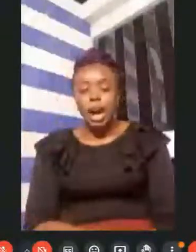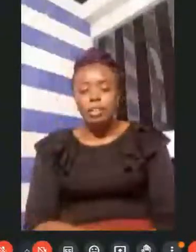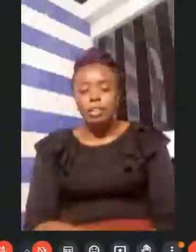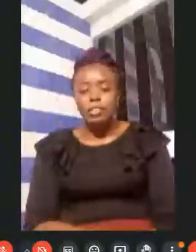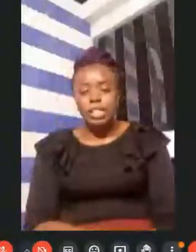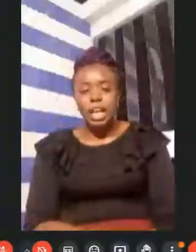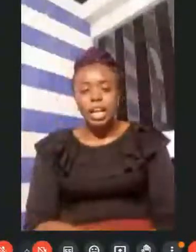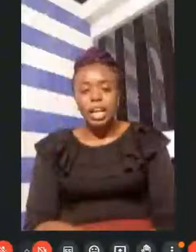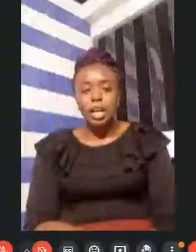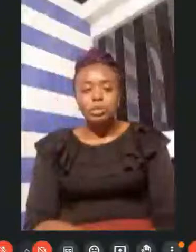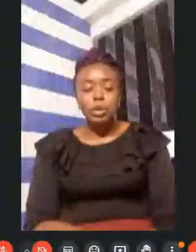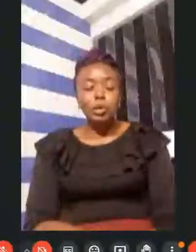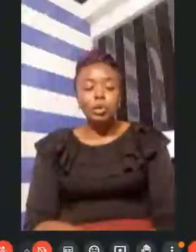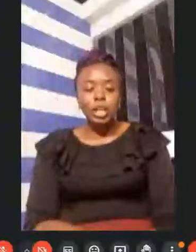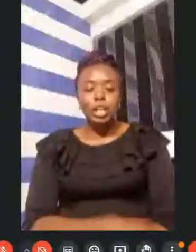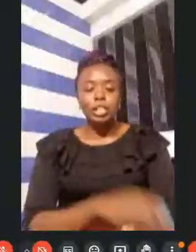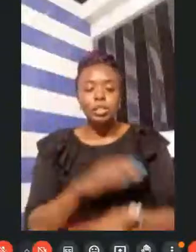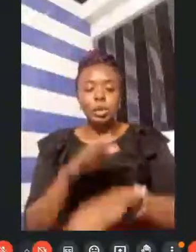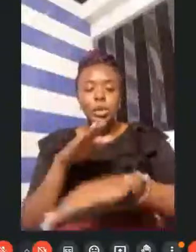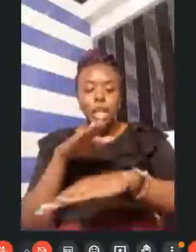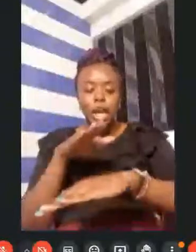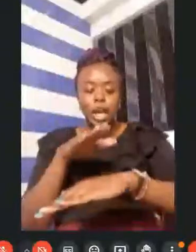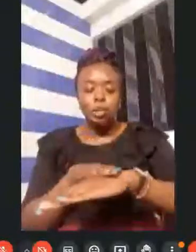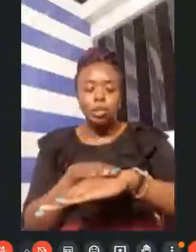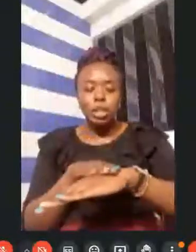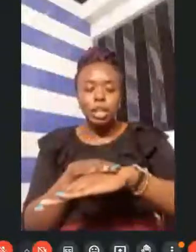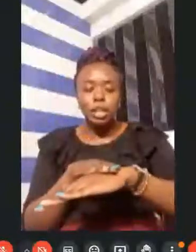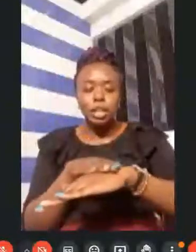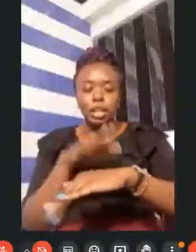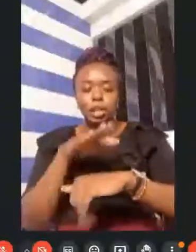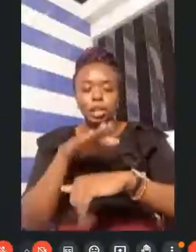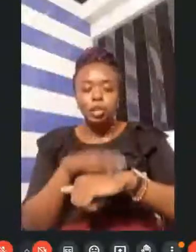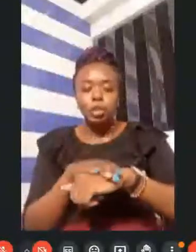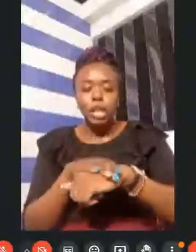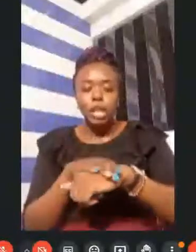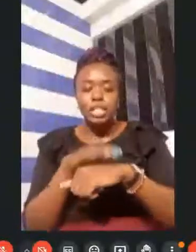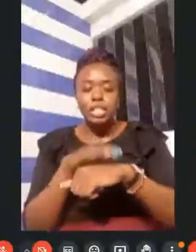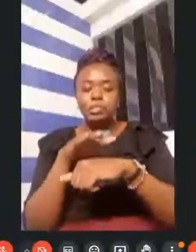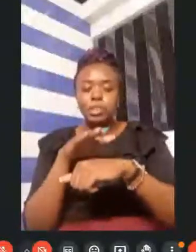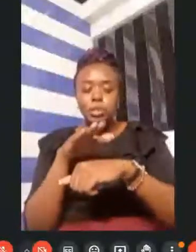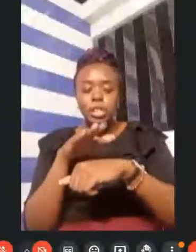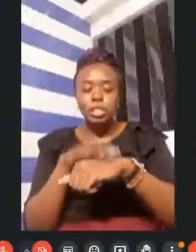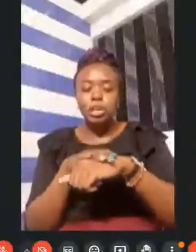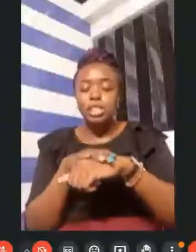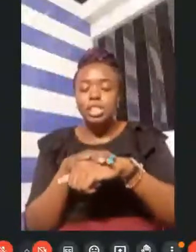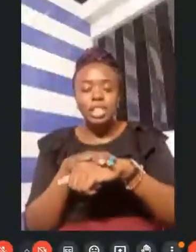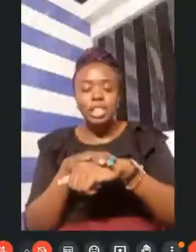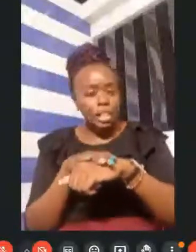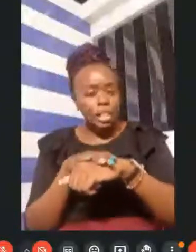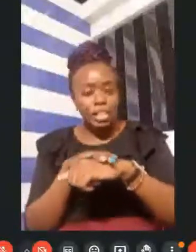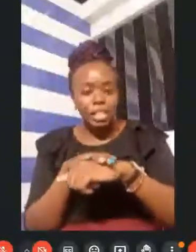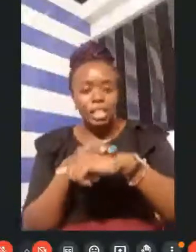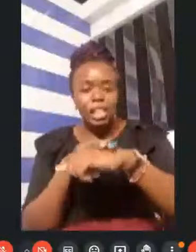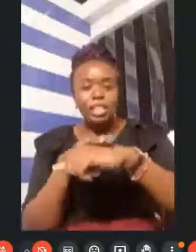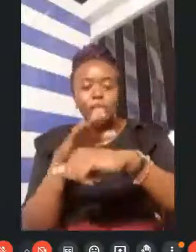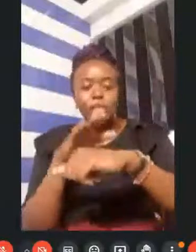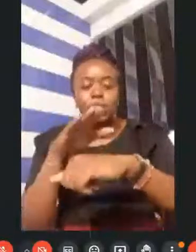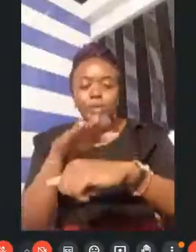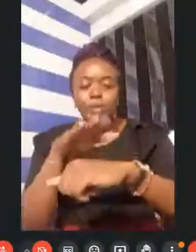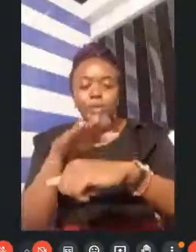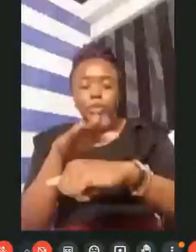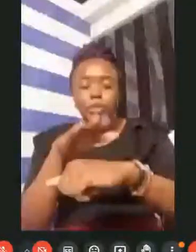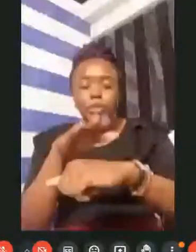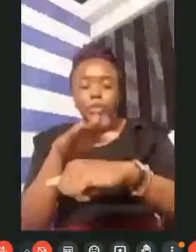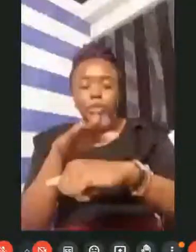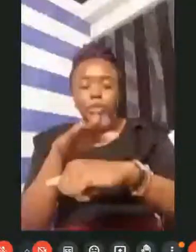we have the sign for good. So we say good, good. The sign for good is constant. It doesn't change. So